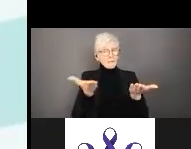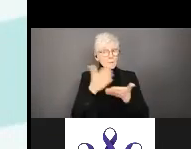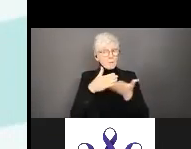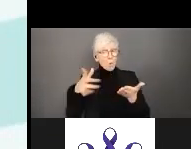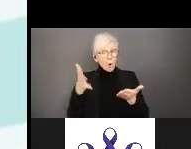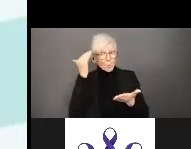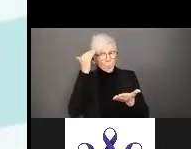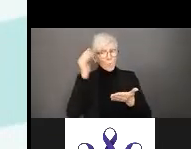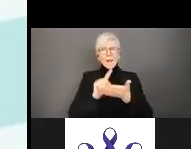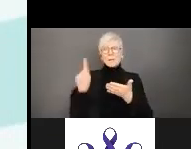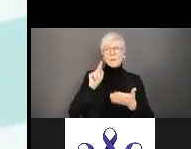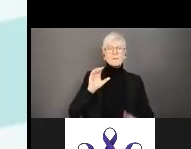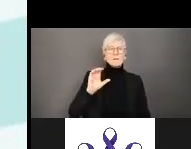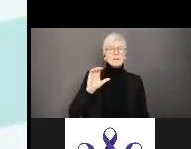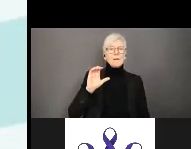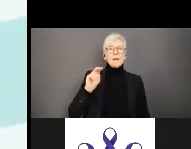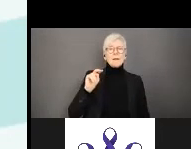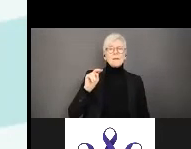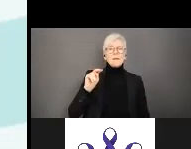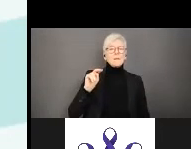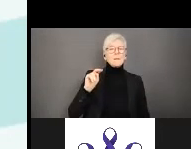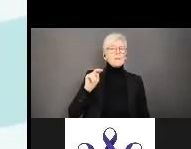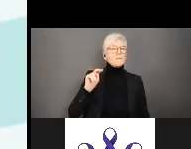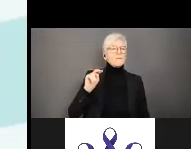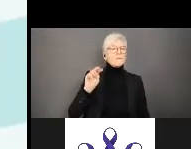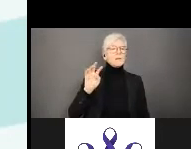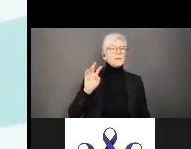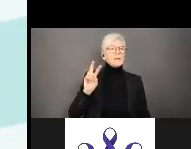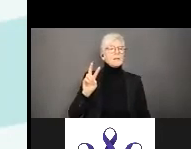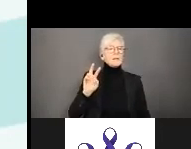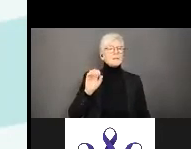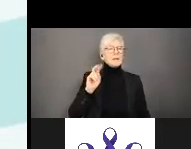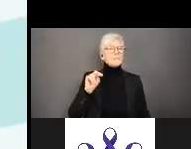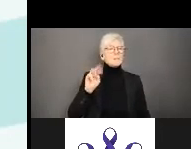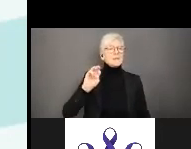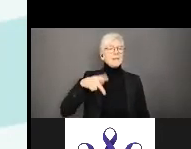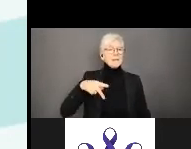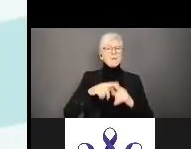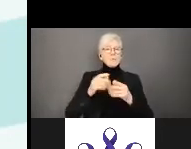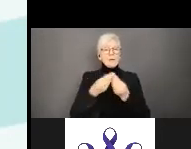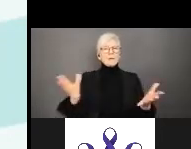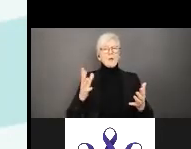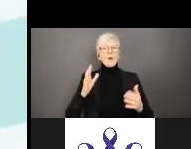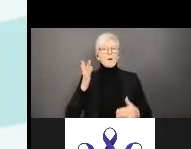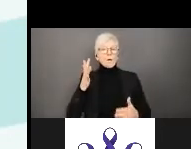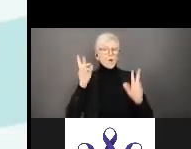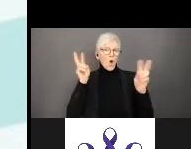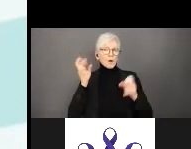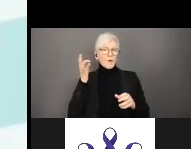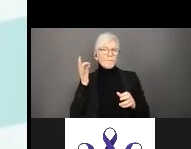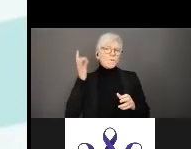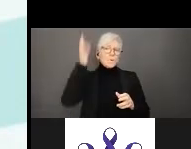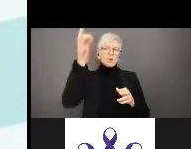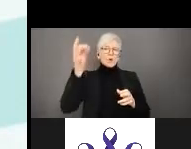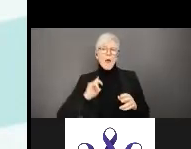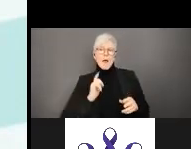week, CNPA released Future Us, which is a roadmap to elder abuse prevention. And we like to say that it's an engagement